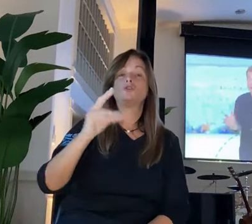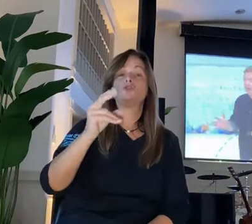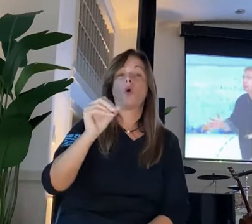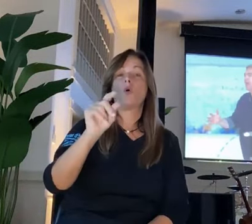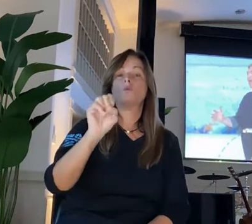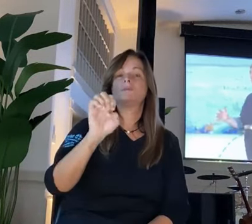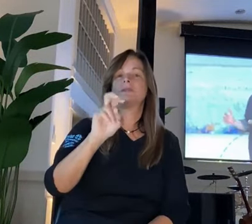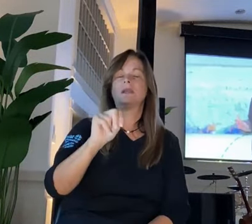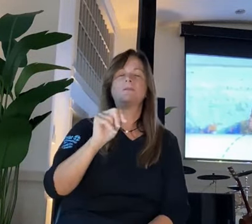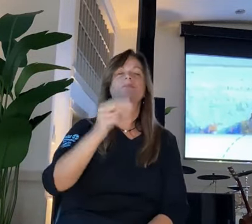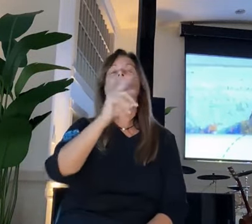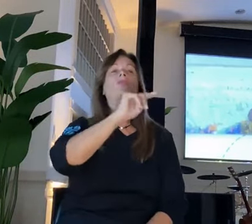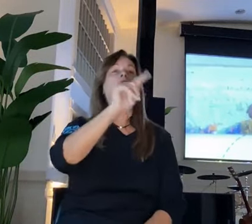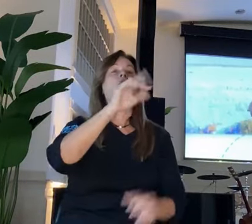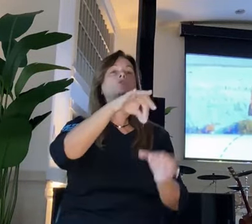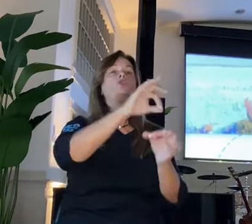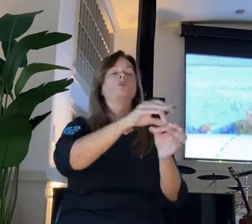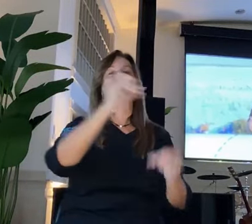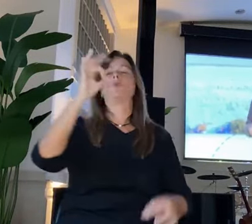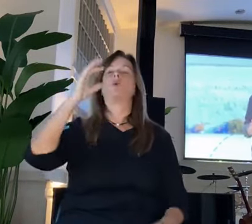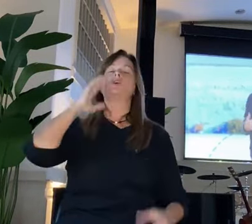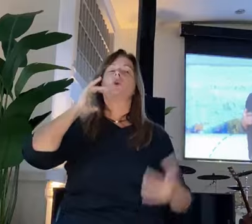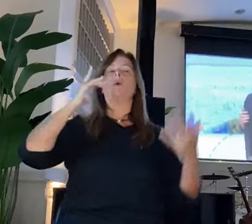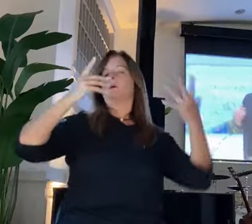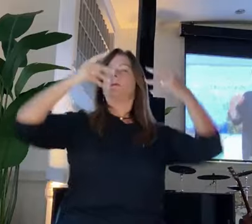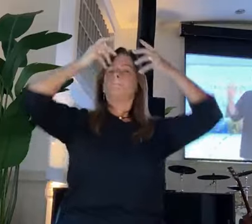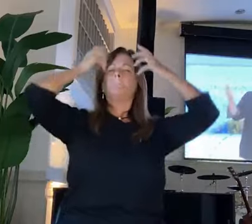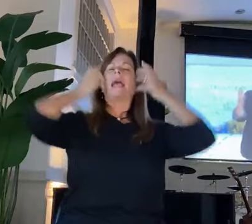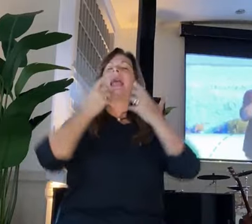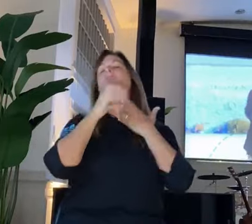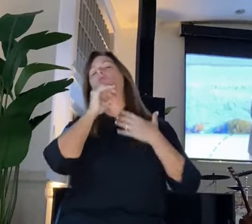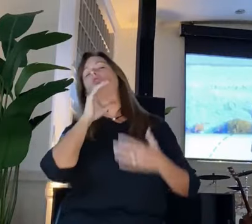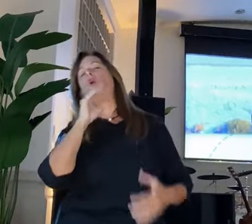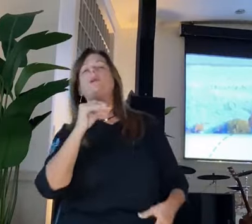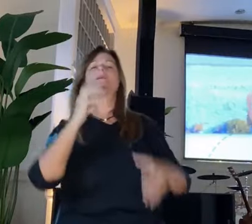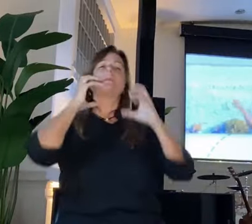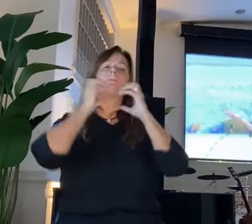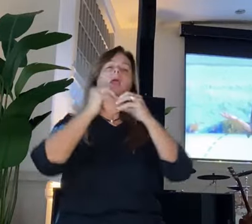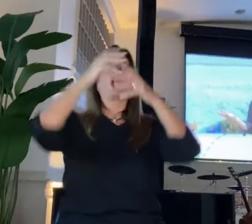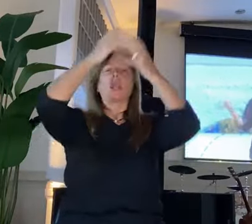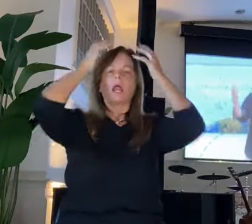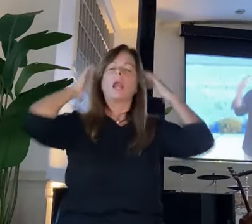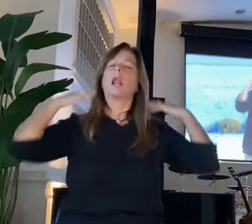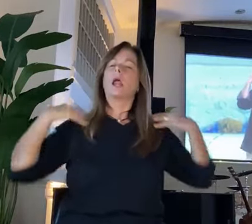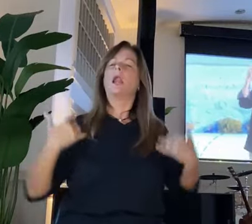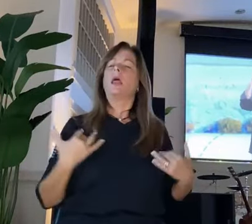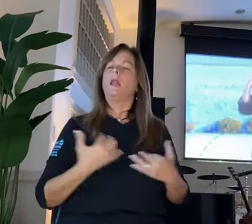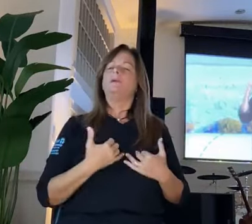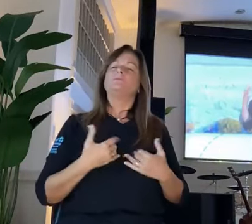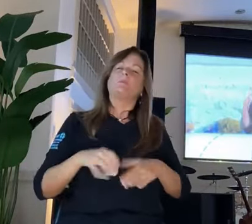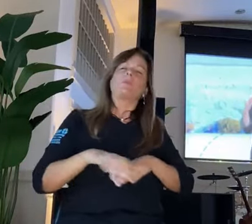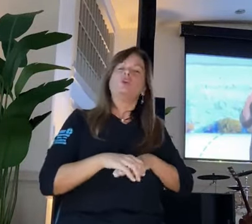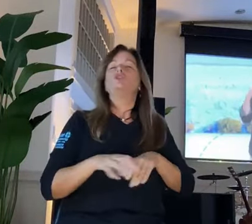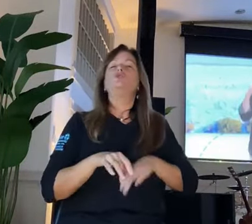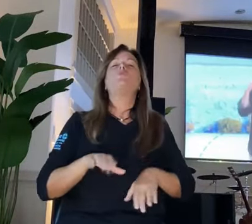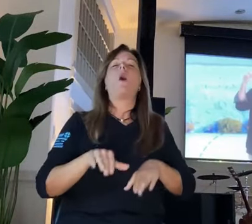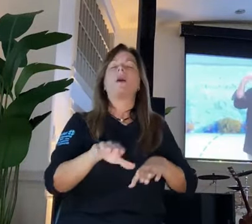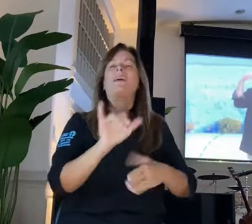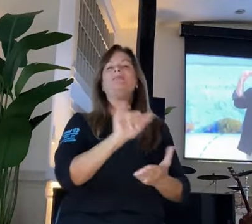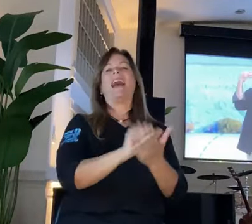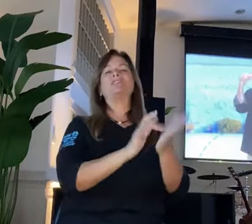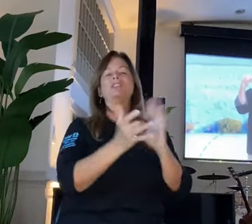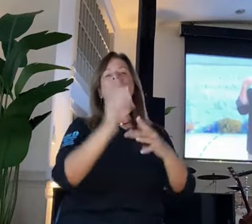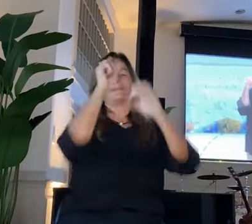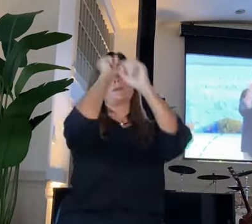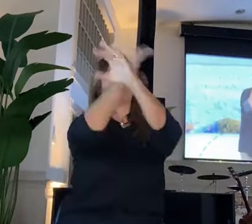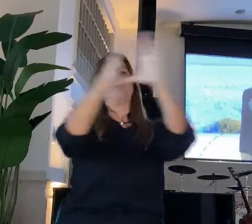the Father, like, okay, a benevolent, older father, maybe he's in his 60s, and Jesus is 30s, so let's call him 60. He's got some gray hair.